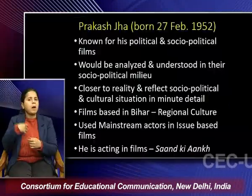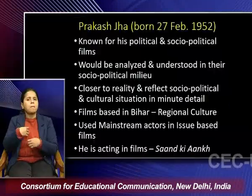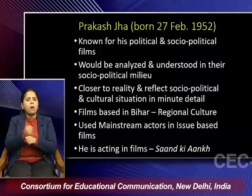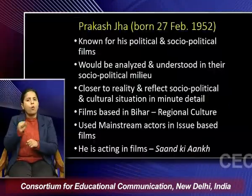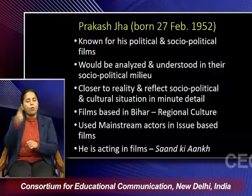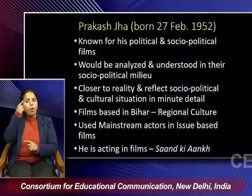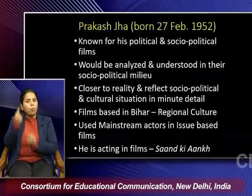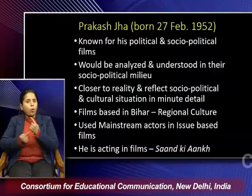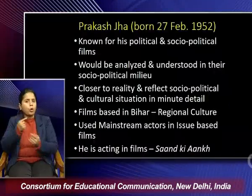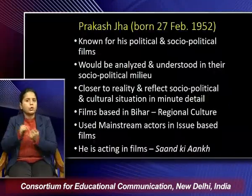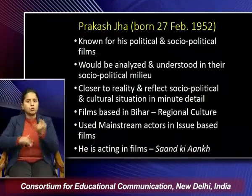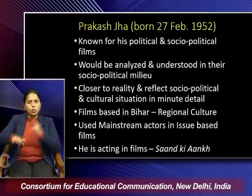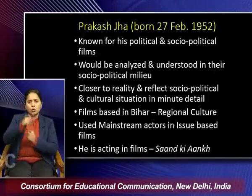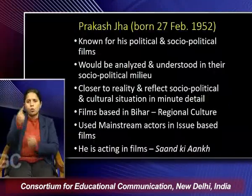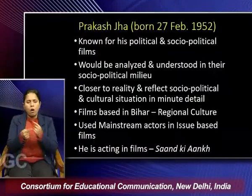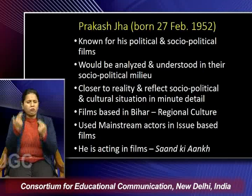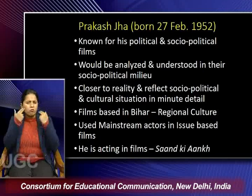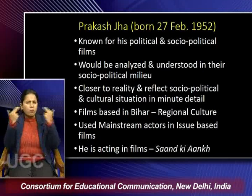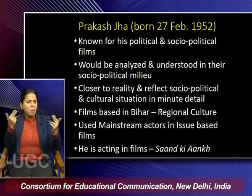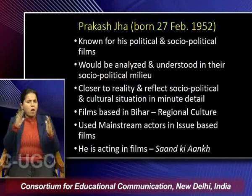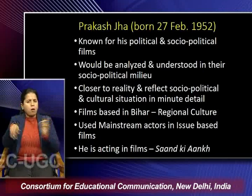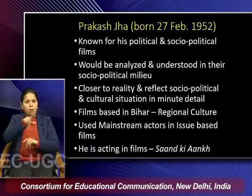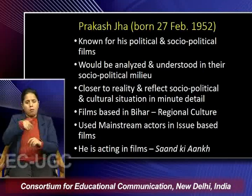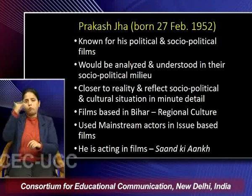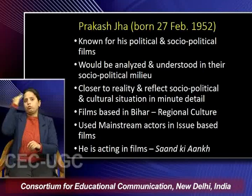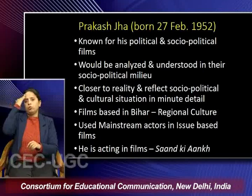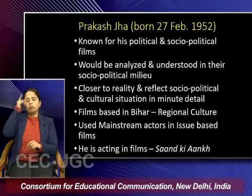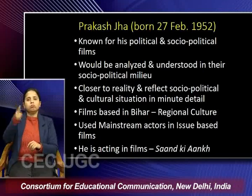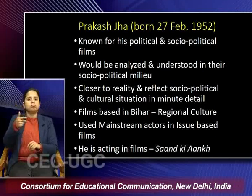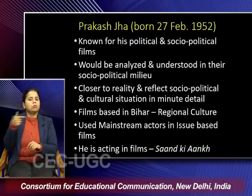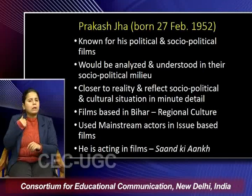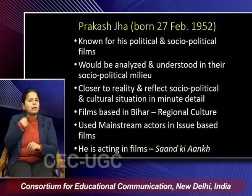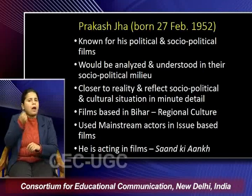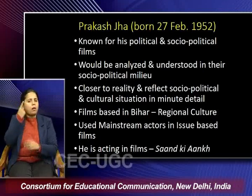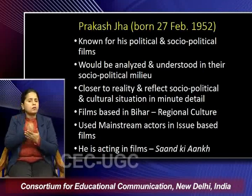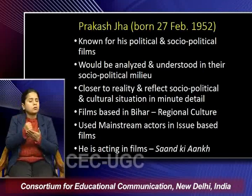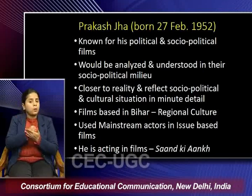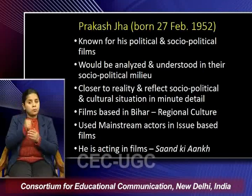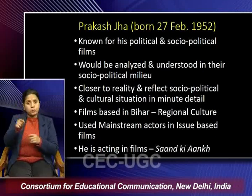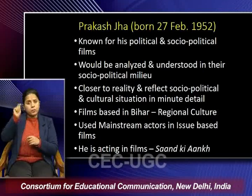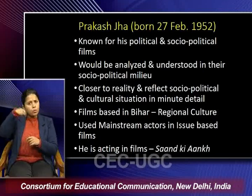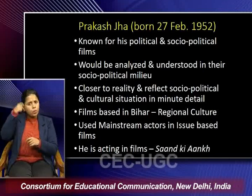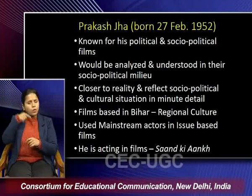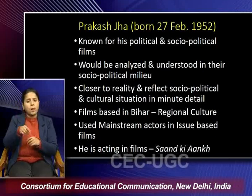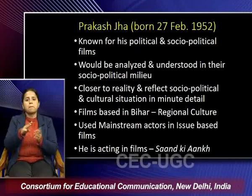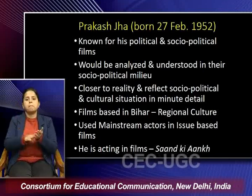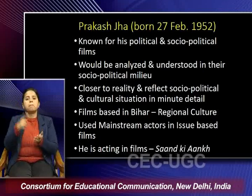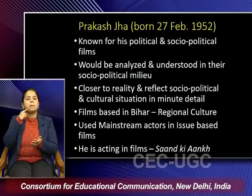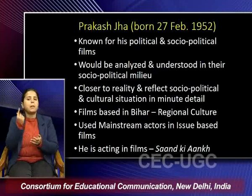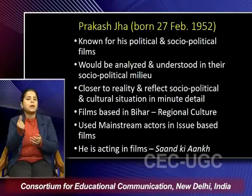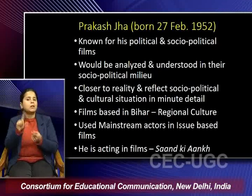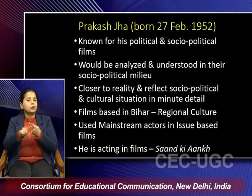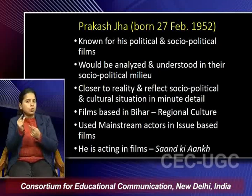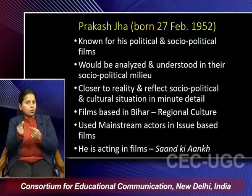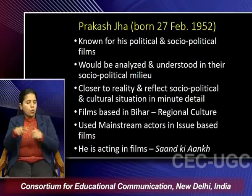and socio-political films as well. And when we tend to understand his cinema in that particular milieu, where we have